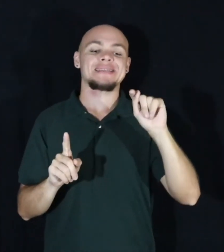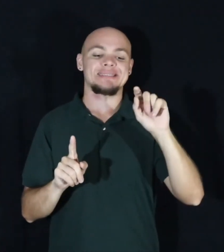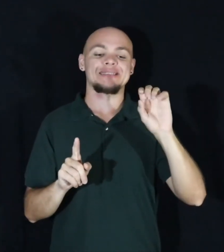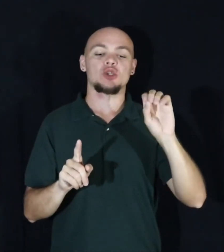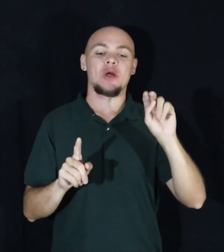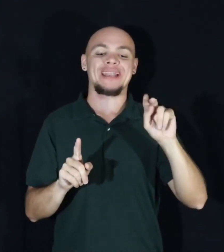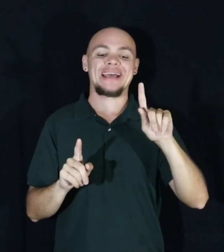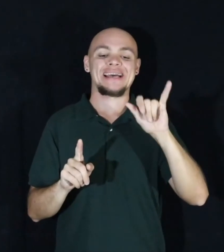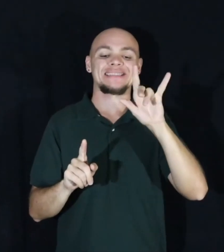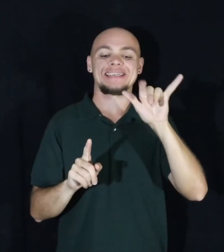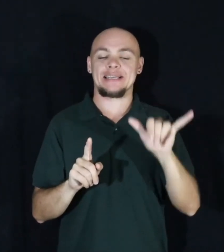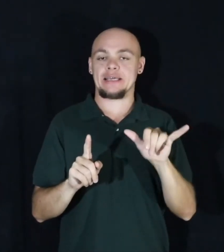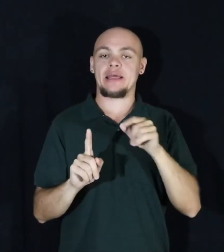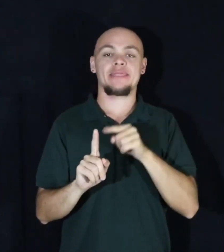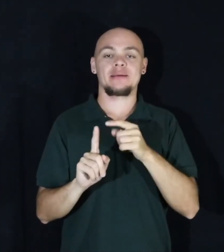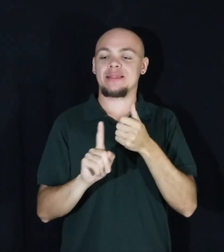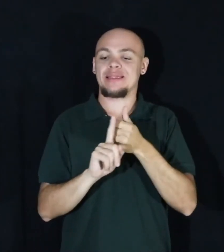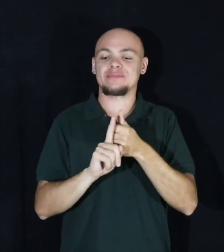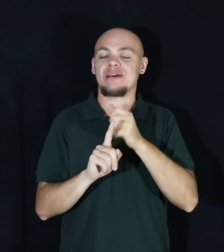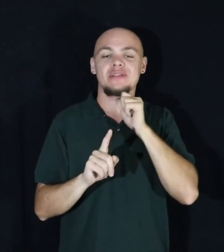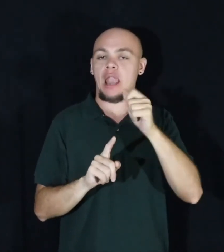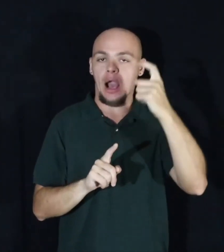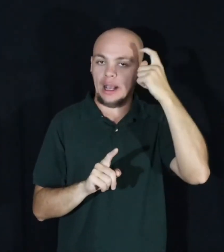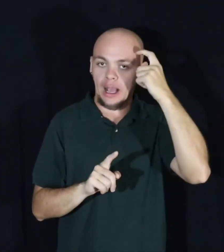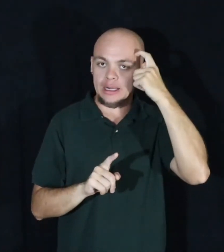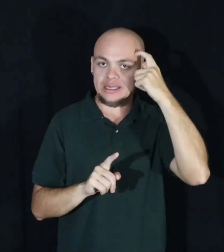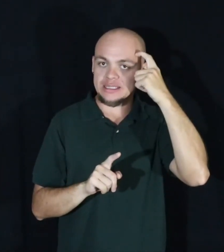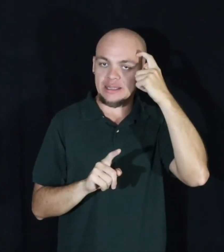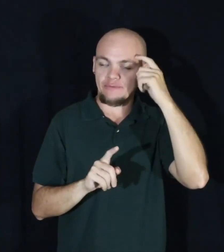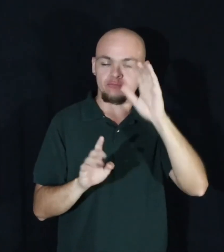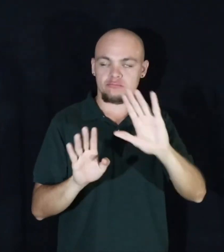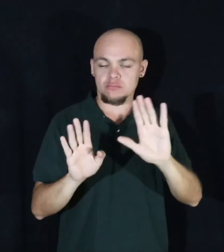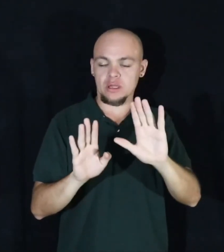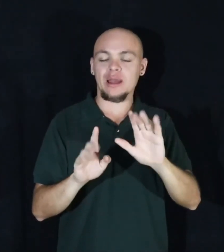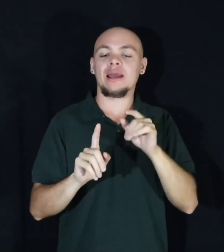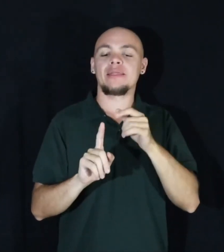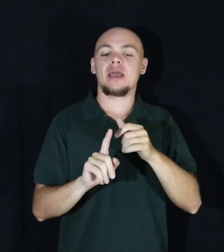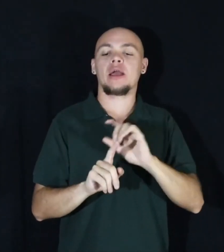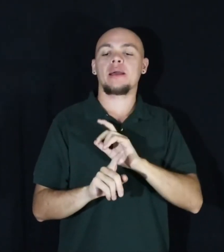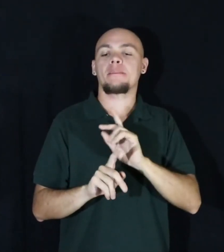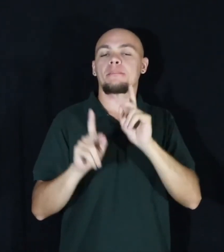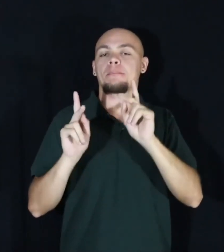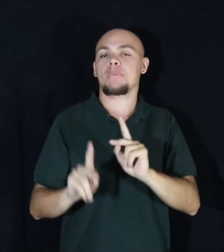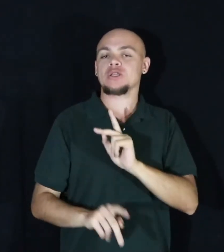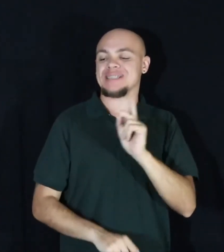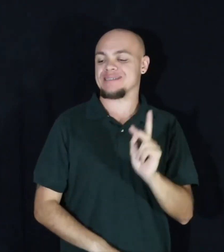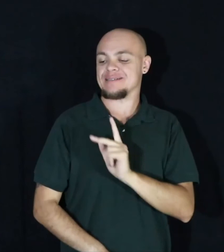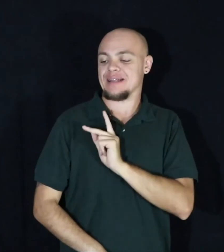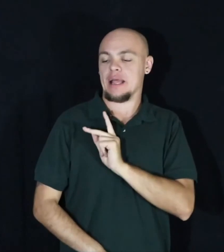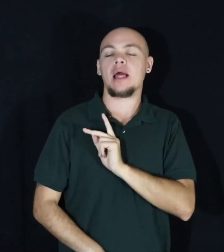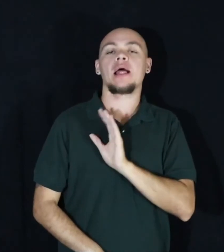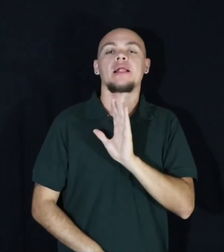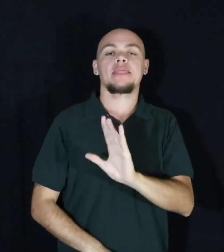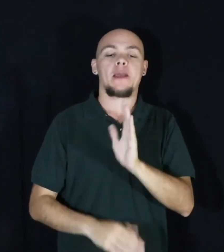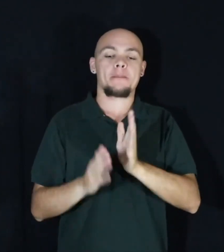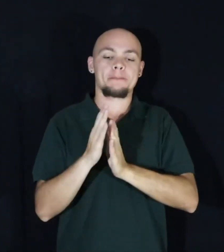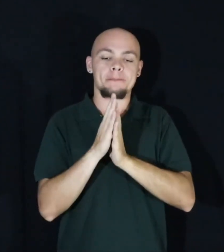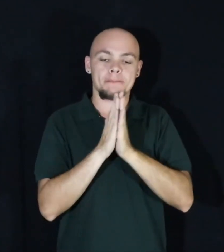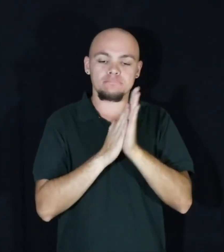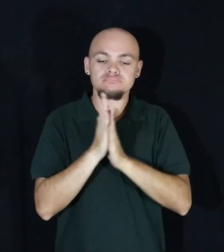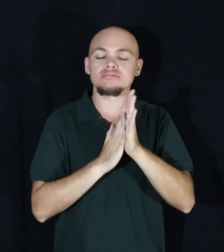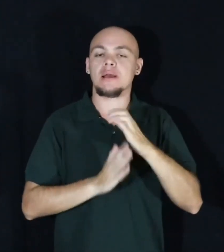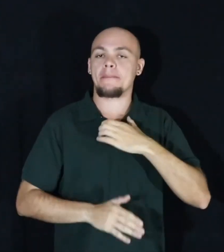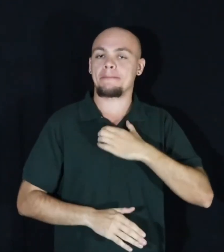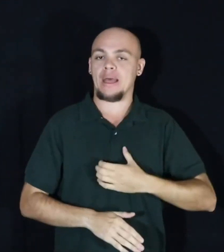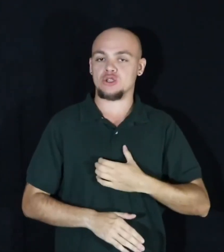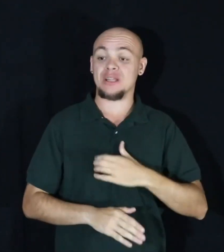are non-cognitive attributes. And these traits are based on an individual's passion for a long-term goal. Jack developed